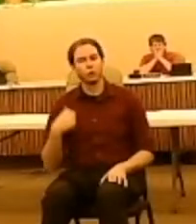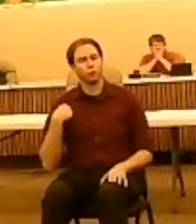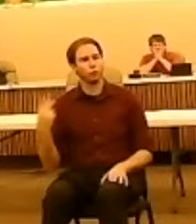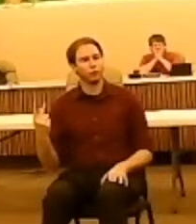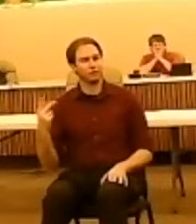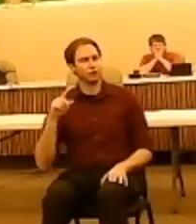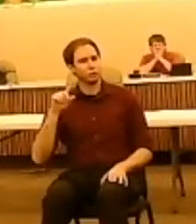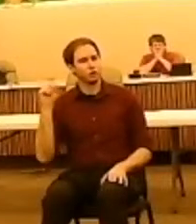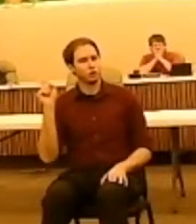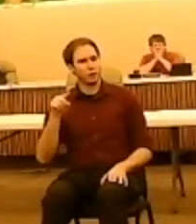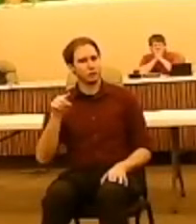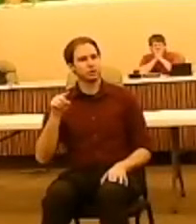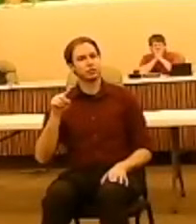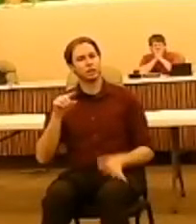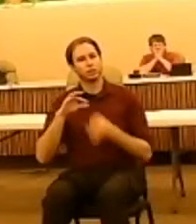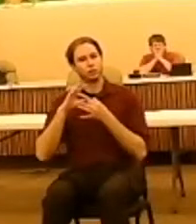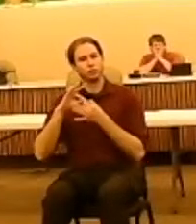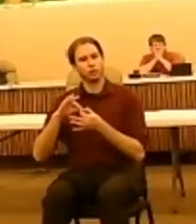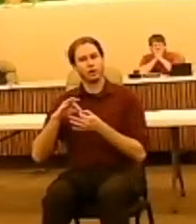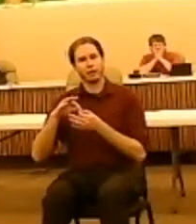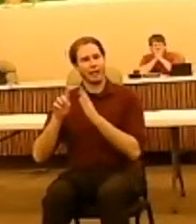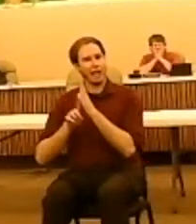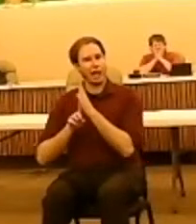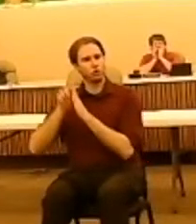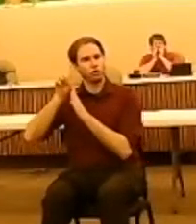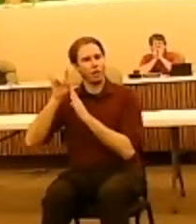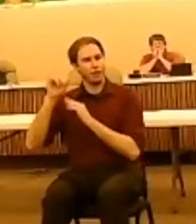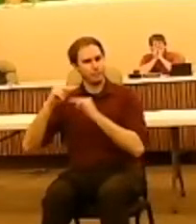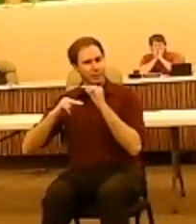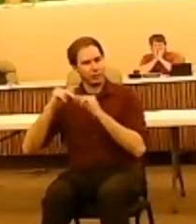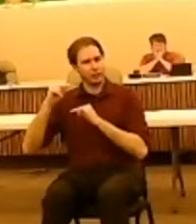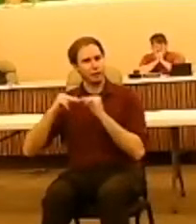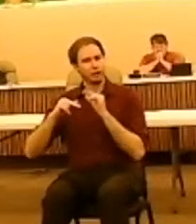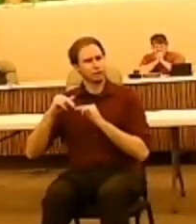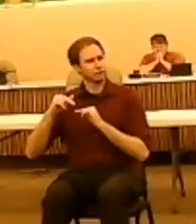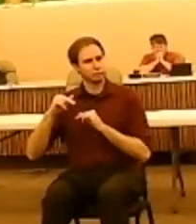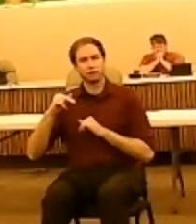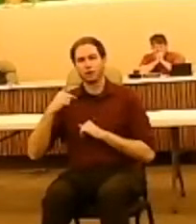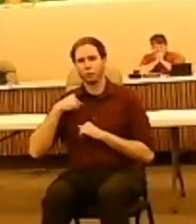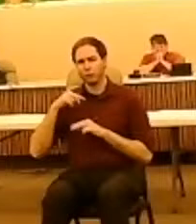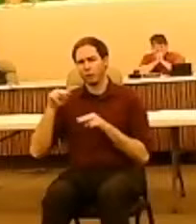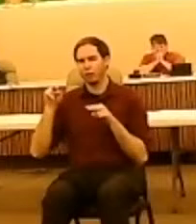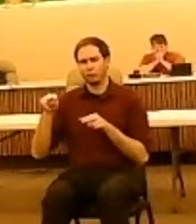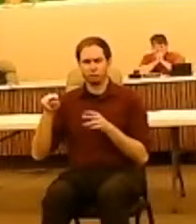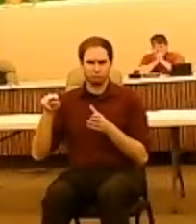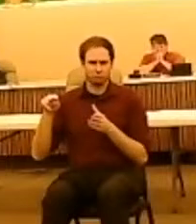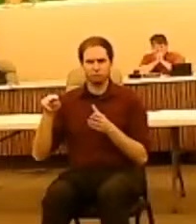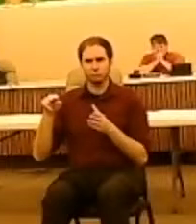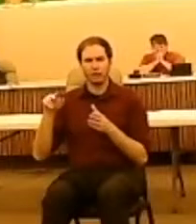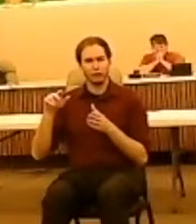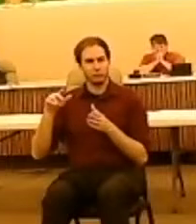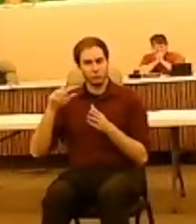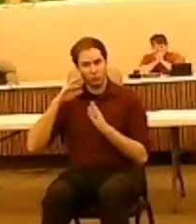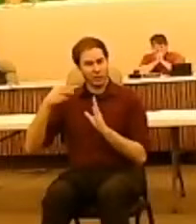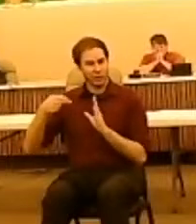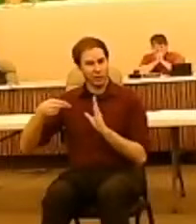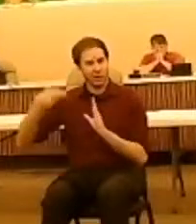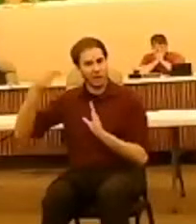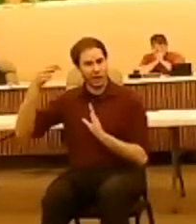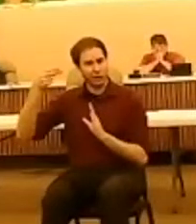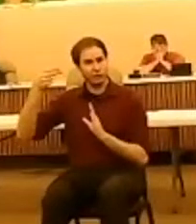concerning the height of the building. What are we looking at in terms of, you know, how much higher is it?